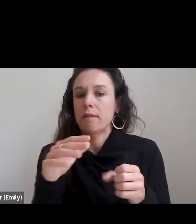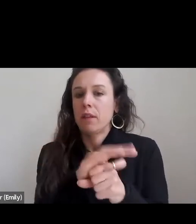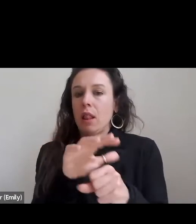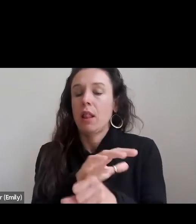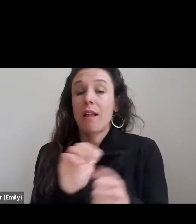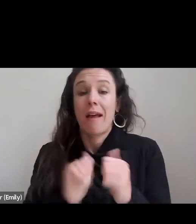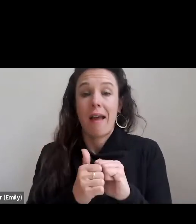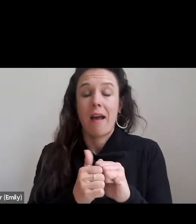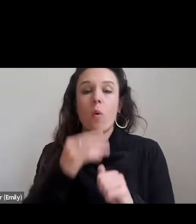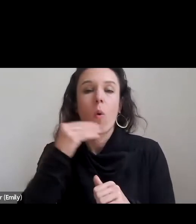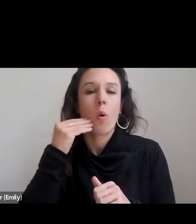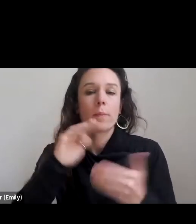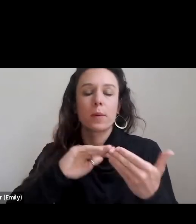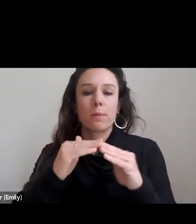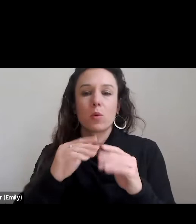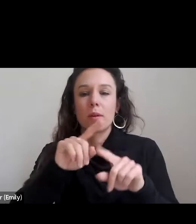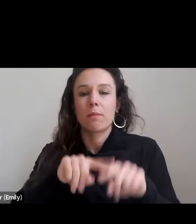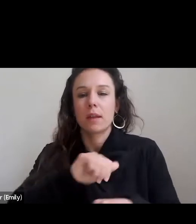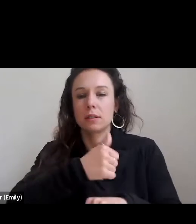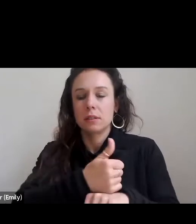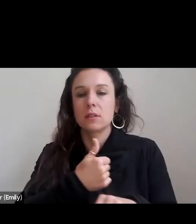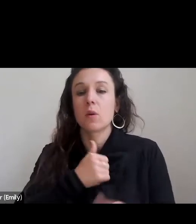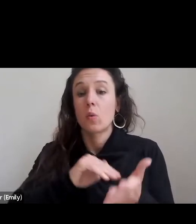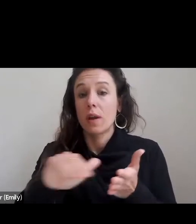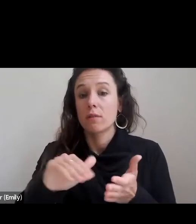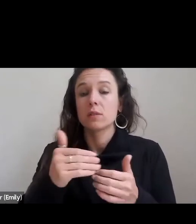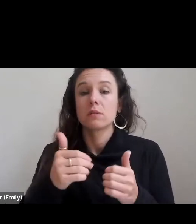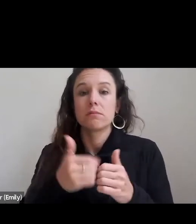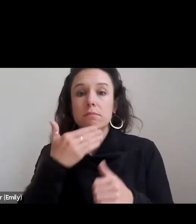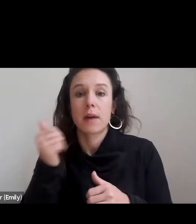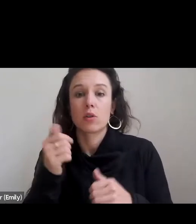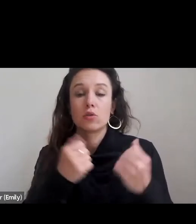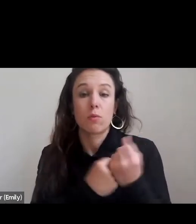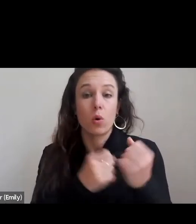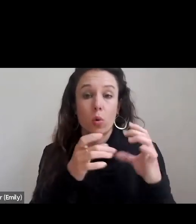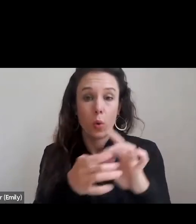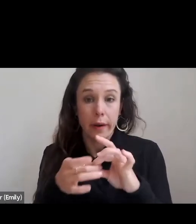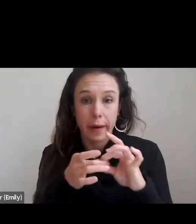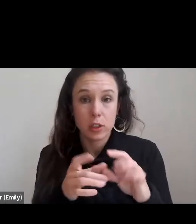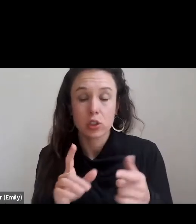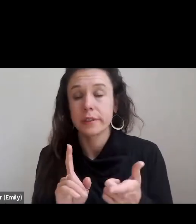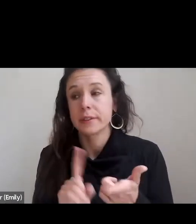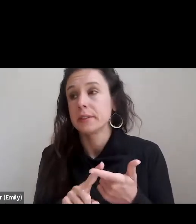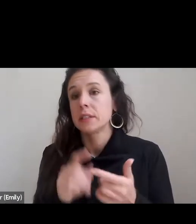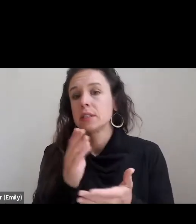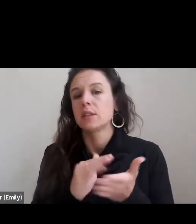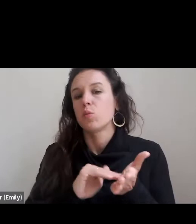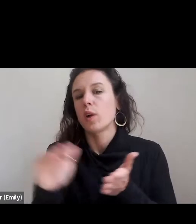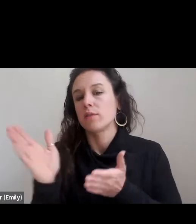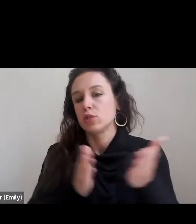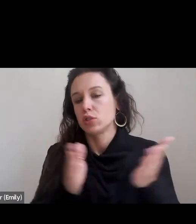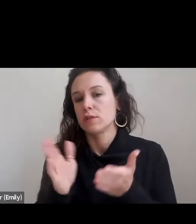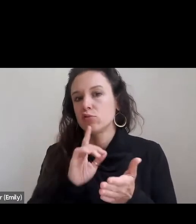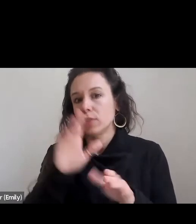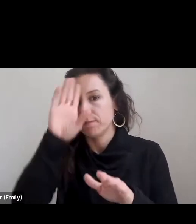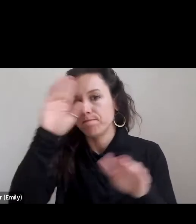waivers. So trying to do it through better supports coordination, trying to do that through some waiver services that are really aimed at